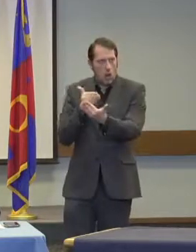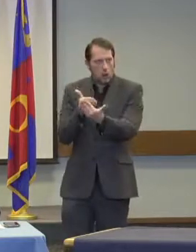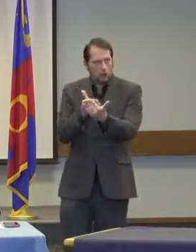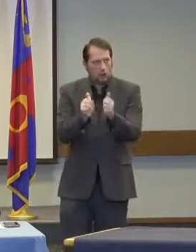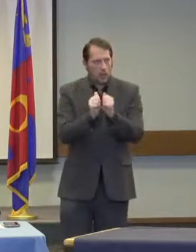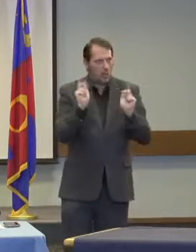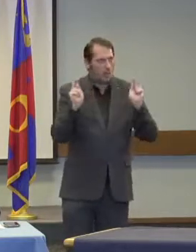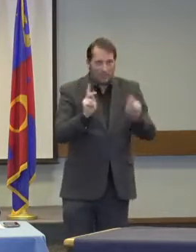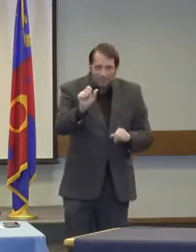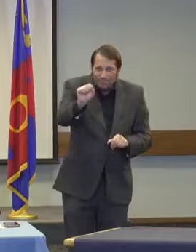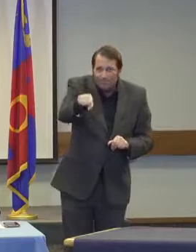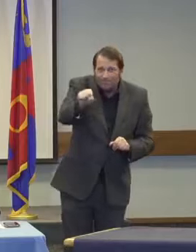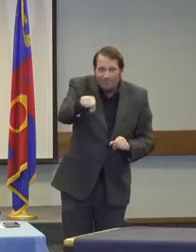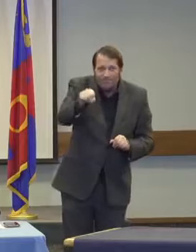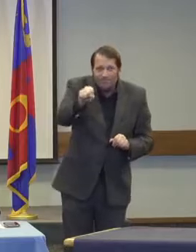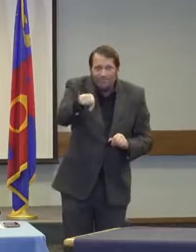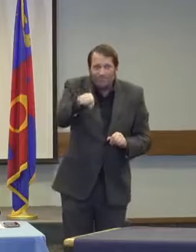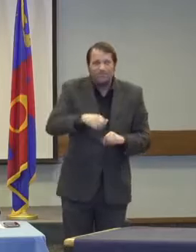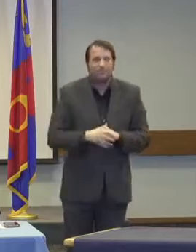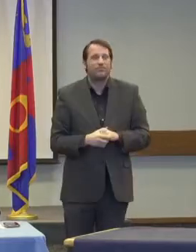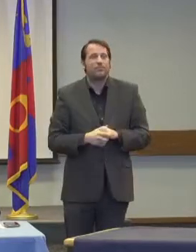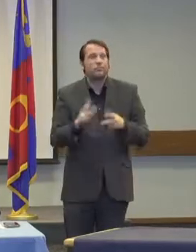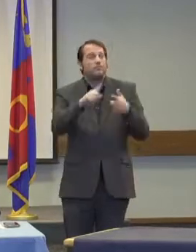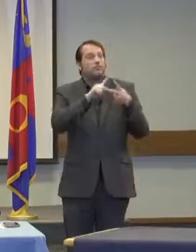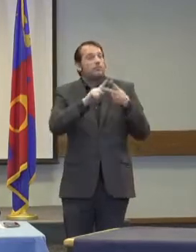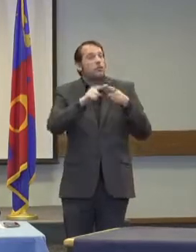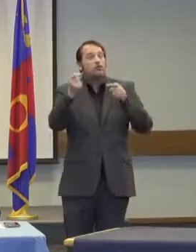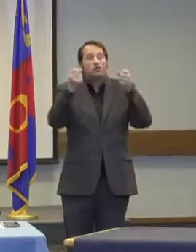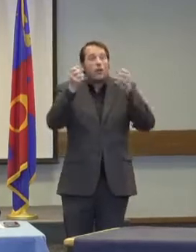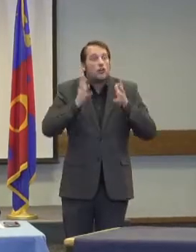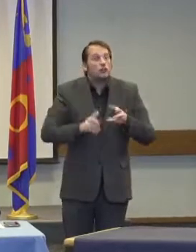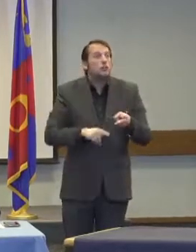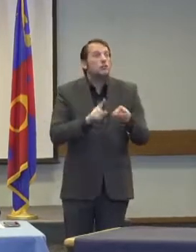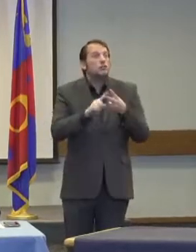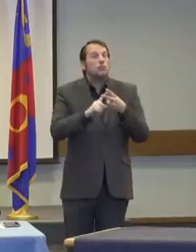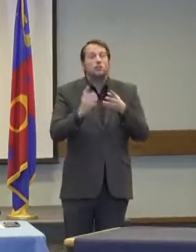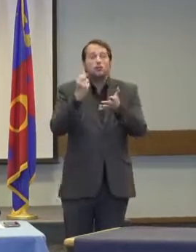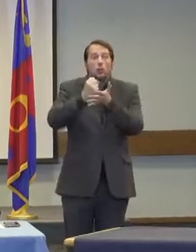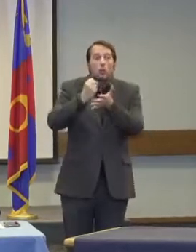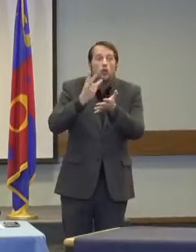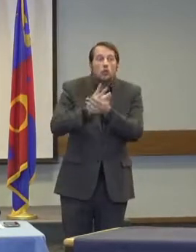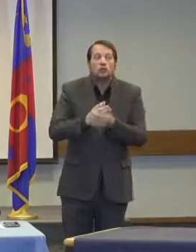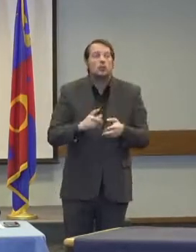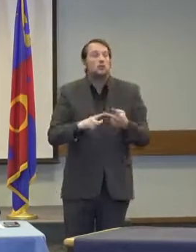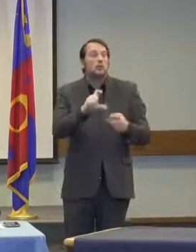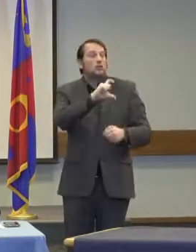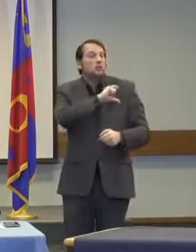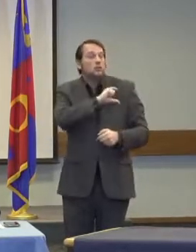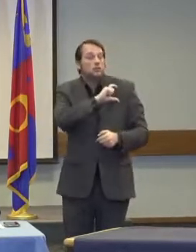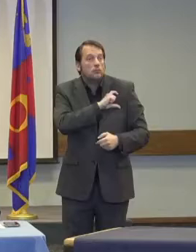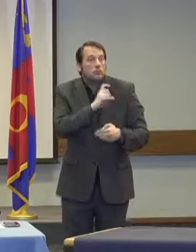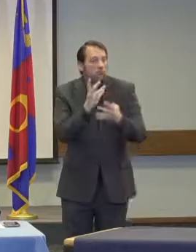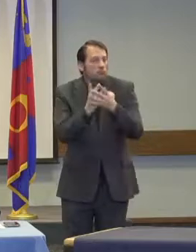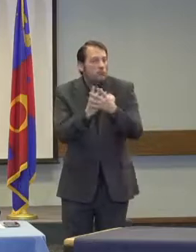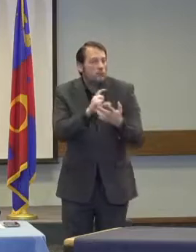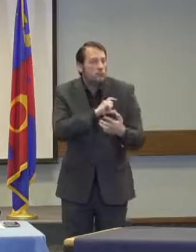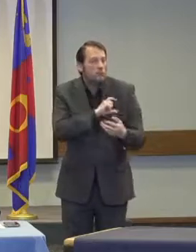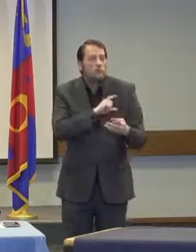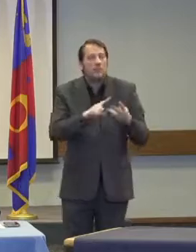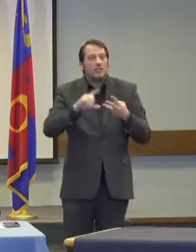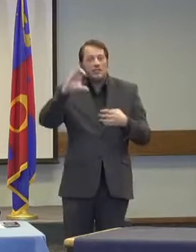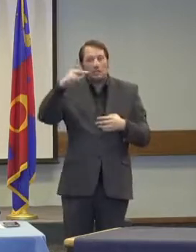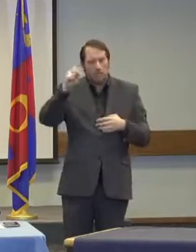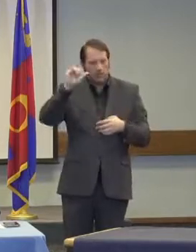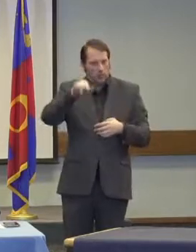drivers and our social workers and our corrections officers who are all out there. If there's a child protective